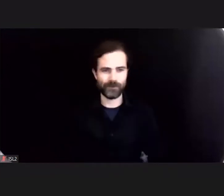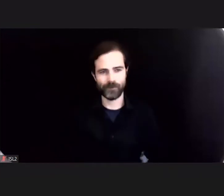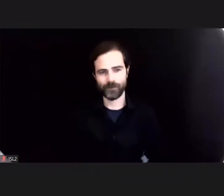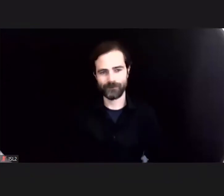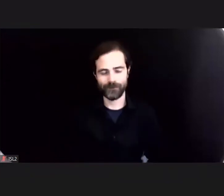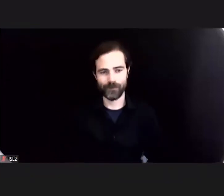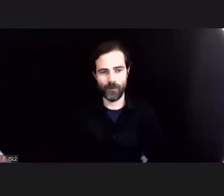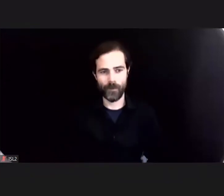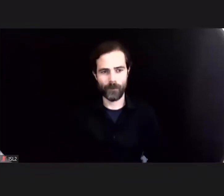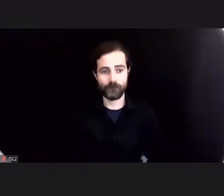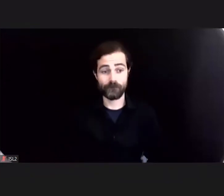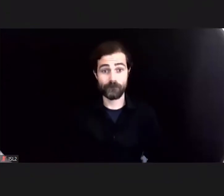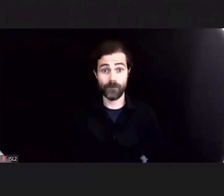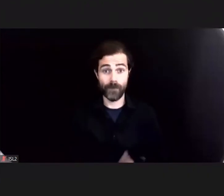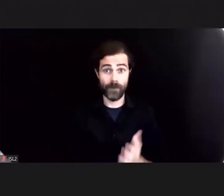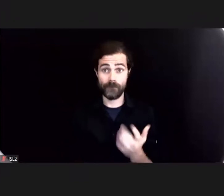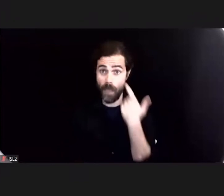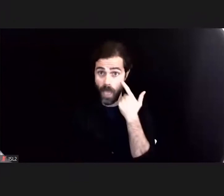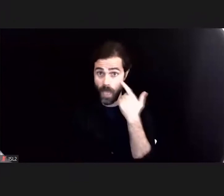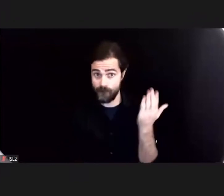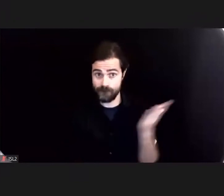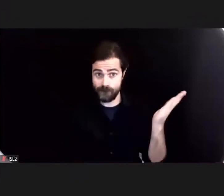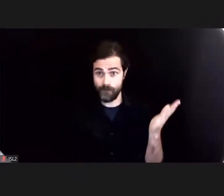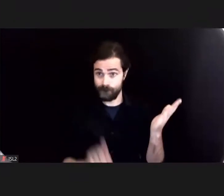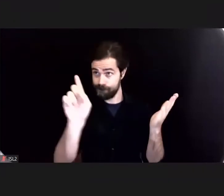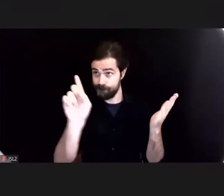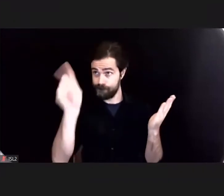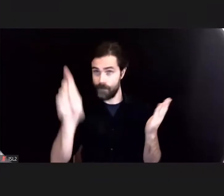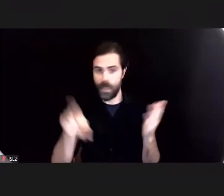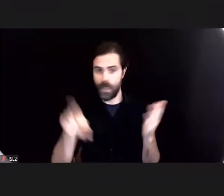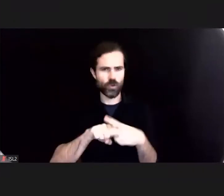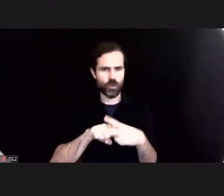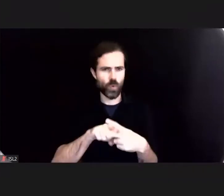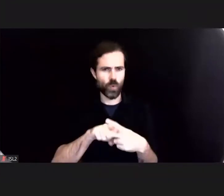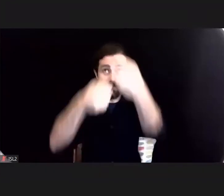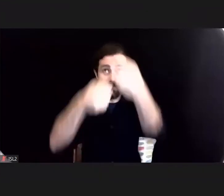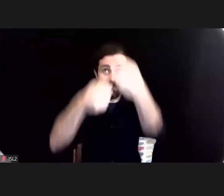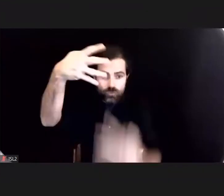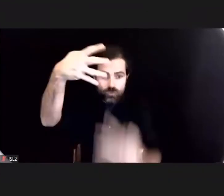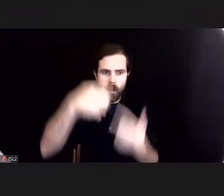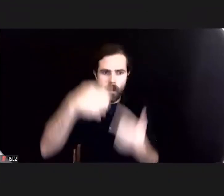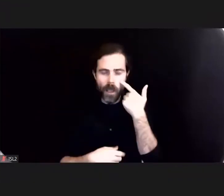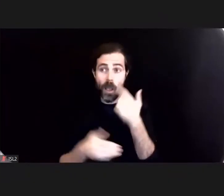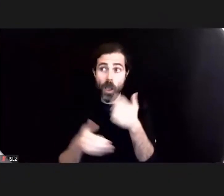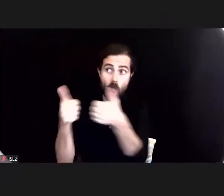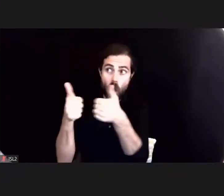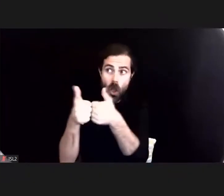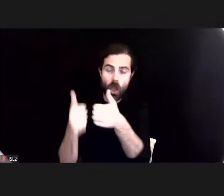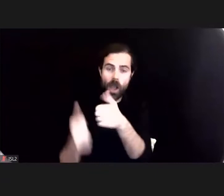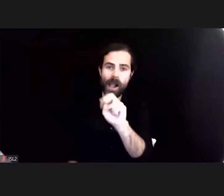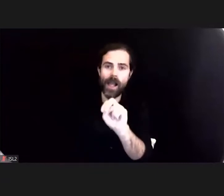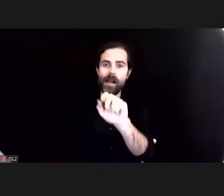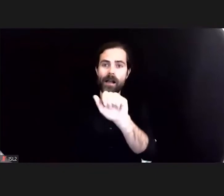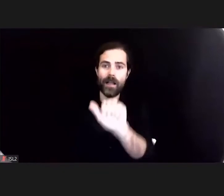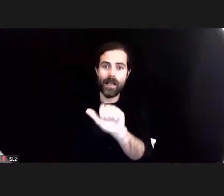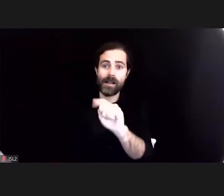By clicking on the mapping tool, we access to the manual form. My colleagues, Marian and Natalie, will be putting the link in the chat at this